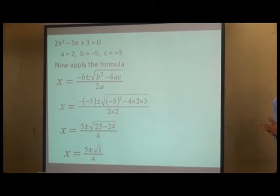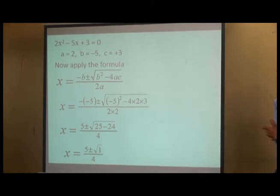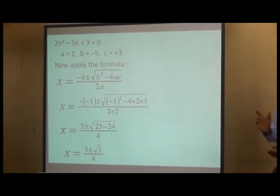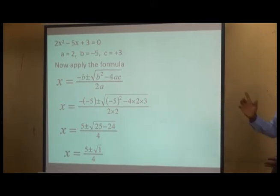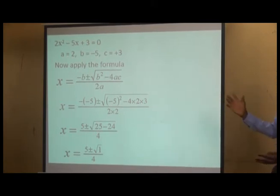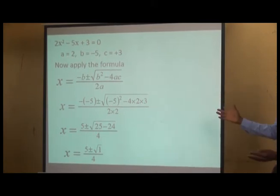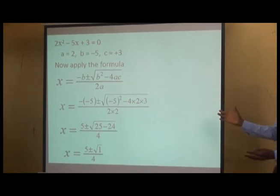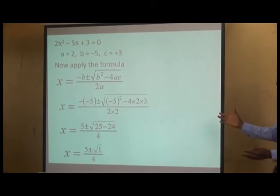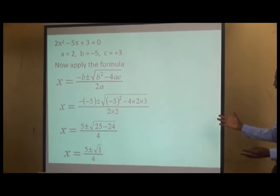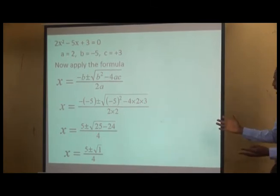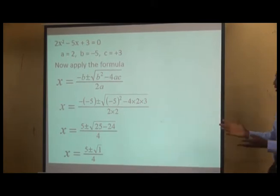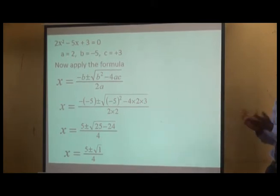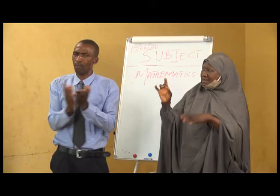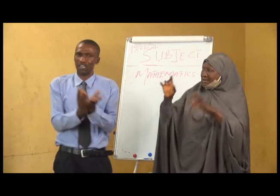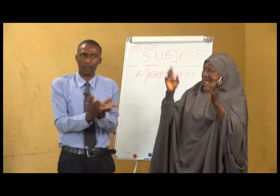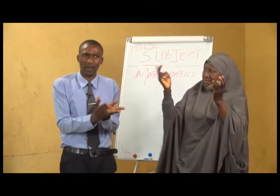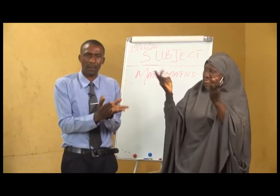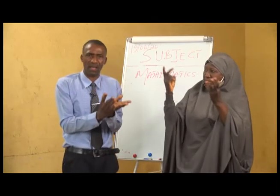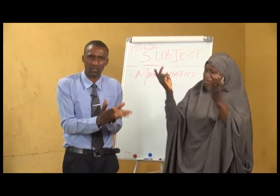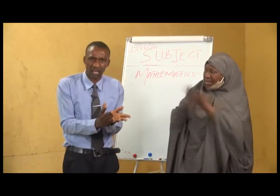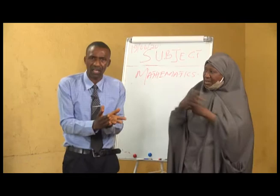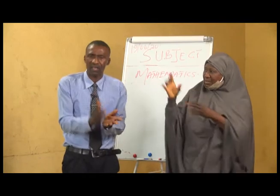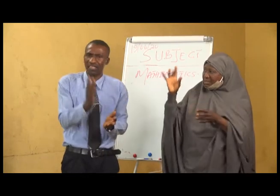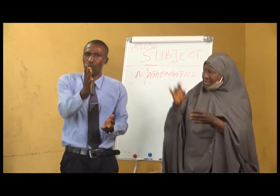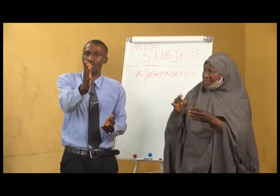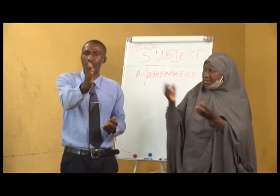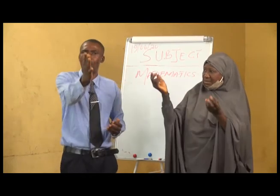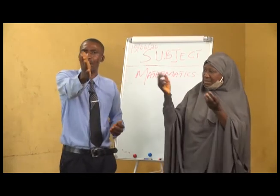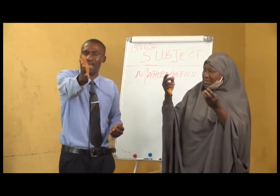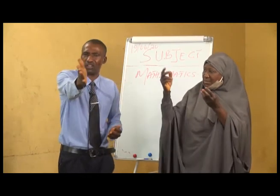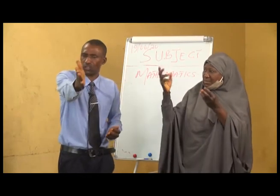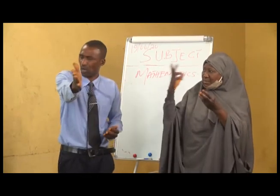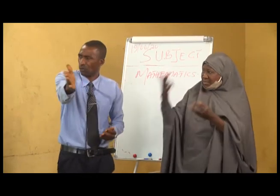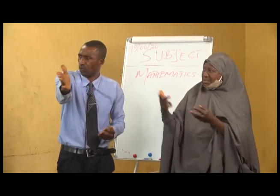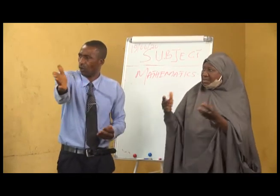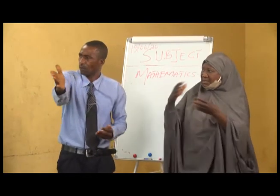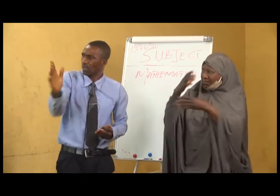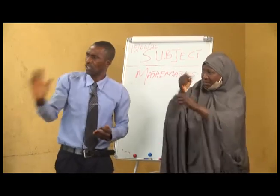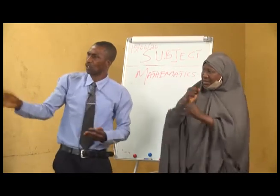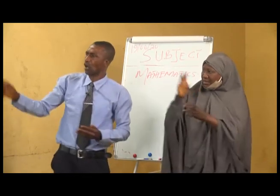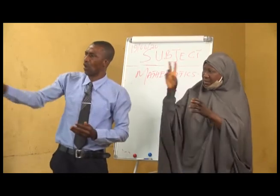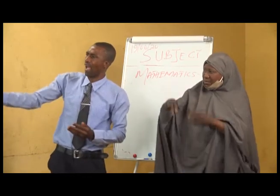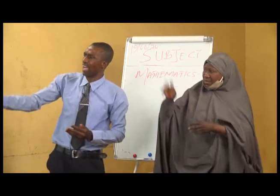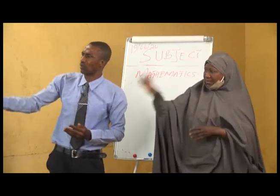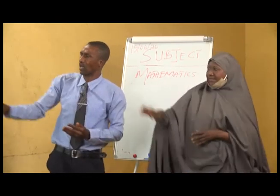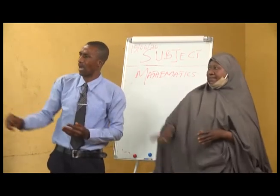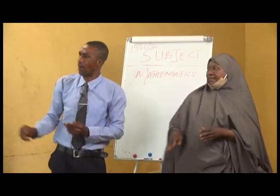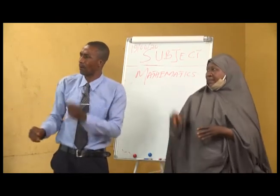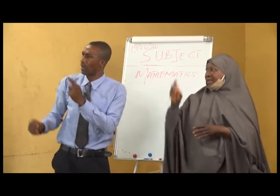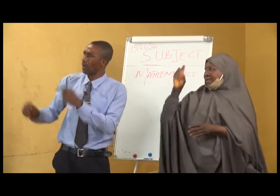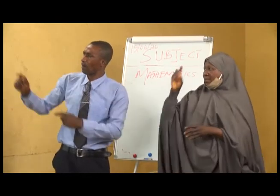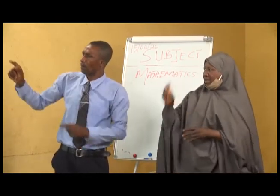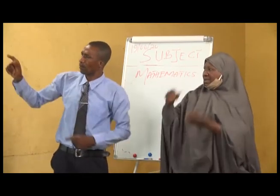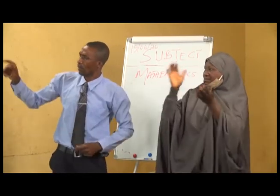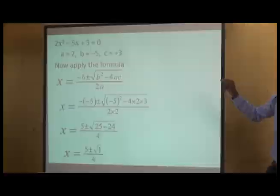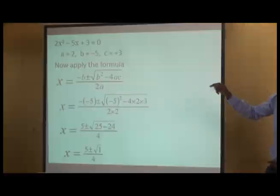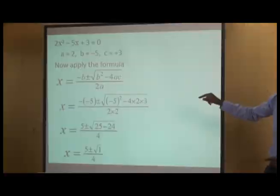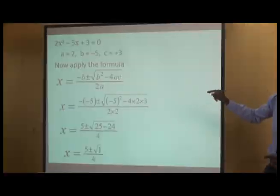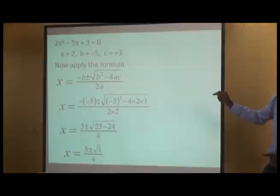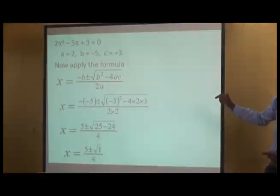8. And minus 8 multiplied by 3, that will give you minus 24. So your x becomes